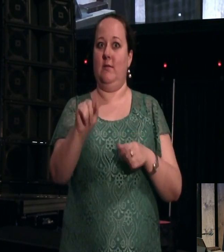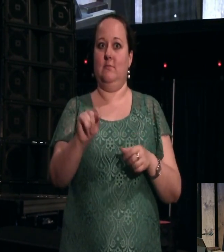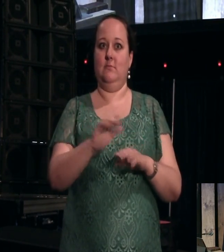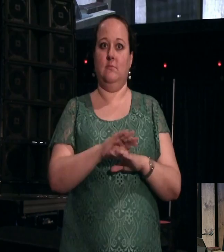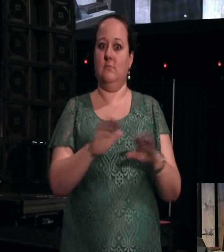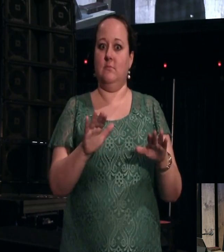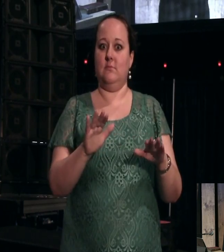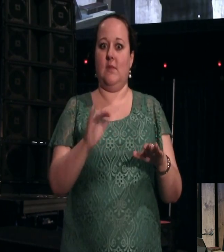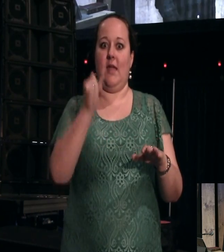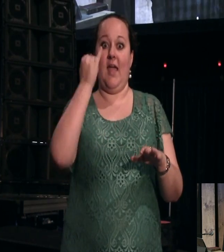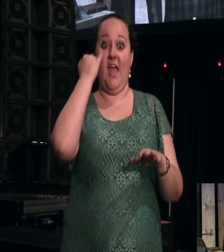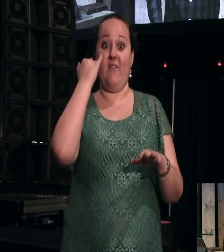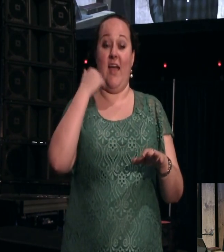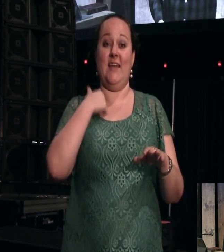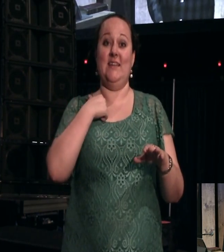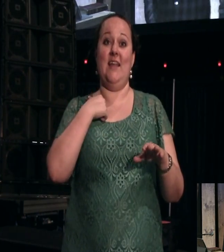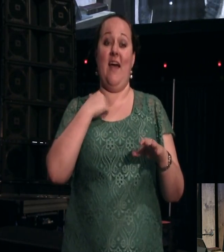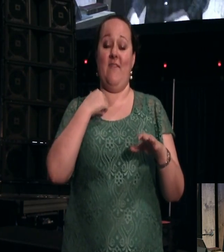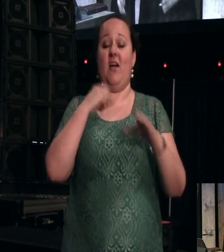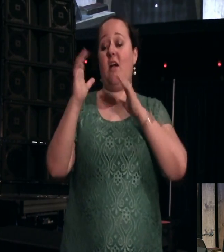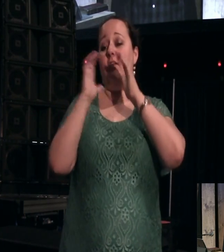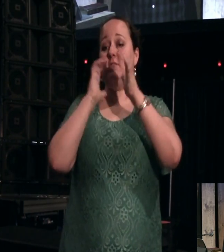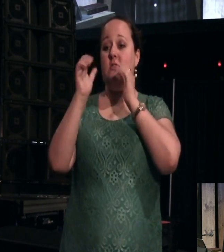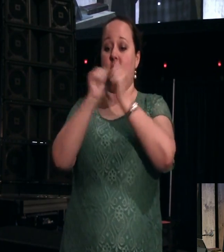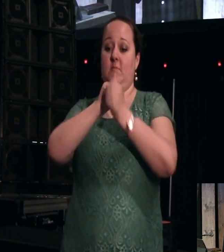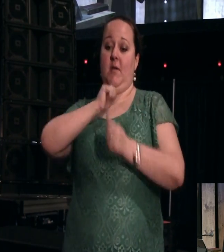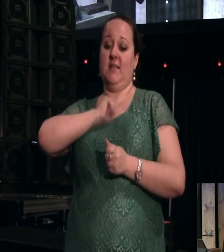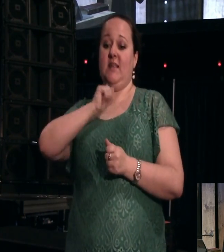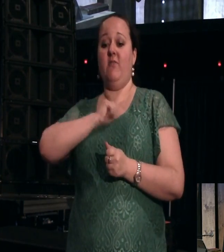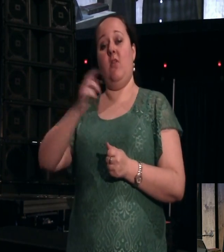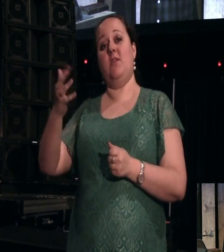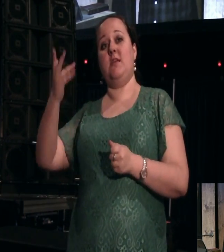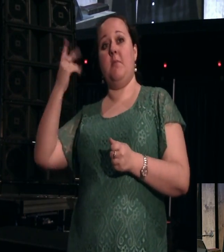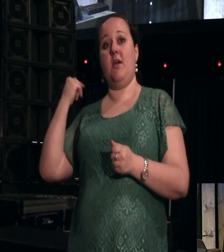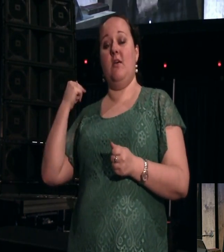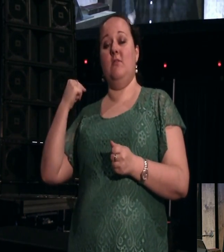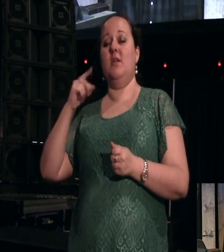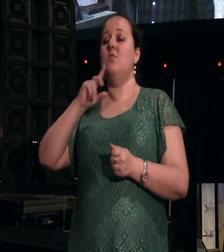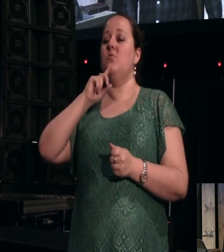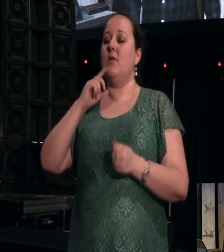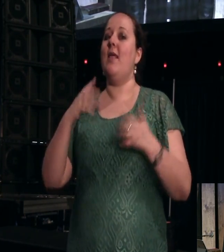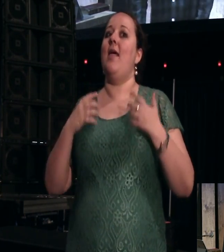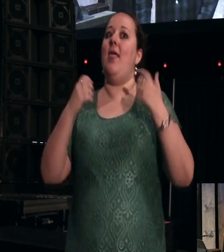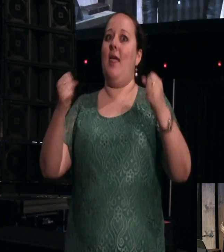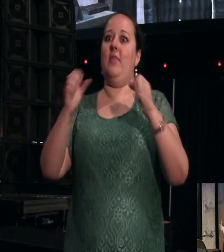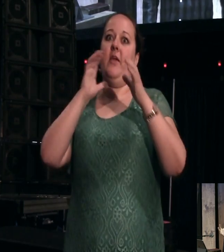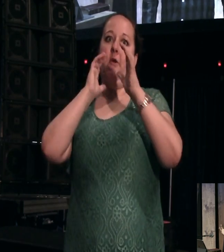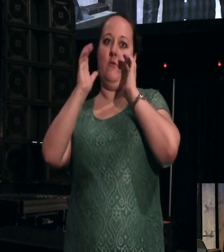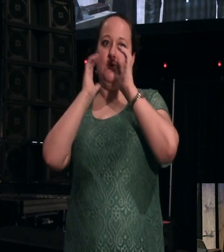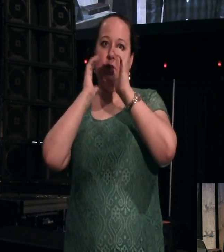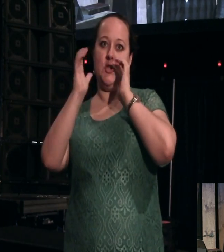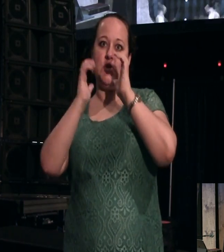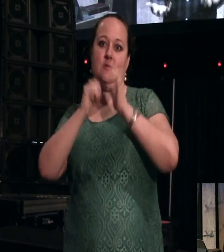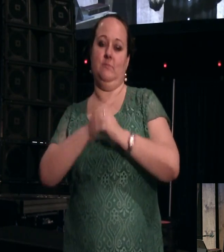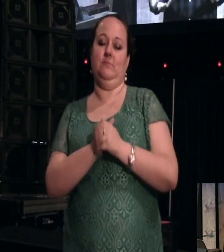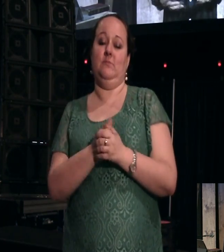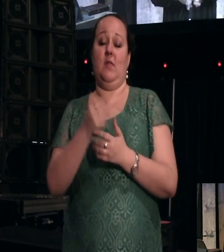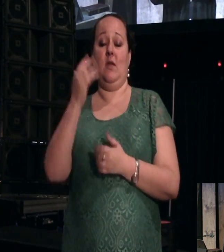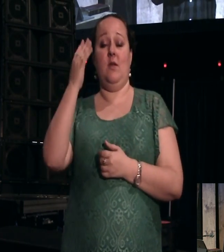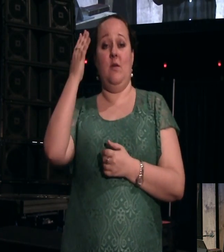I'm telling you, don't do it. Like if I could have that conversation with myself, it would be a